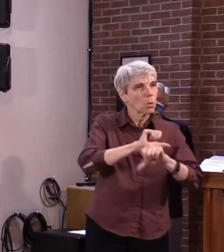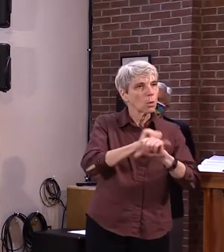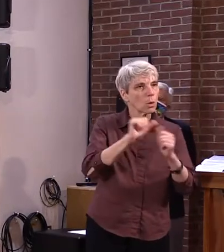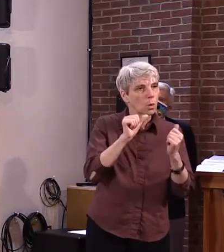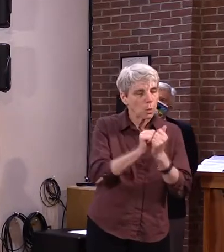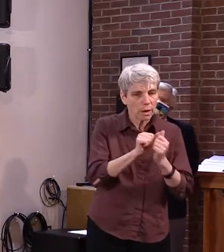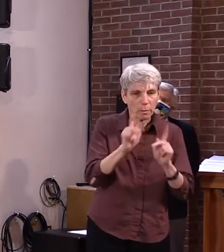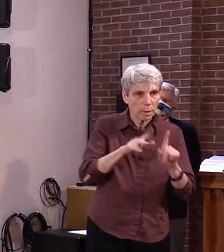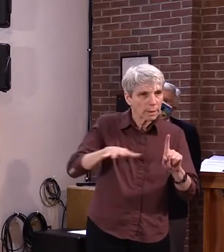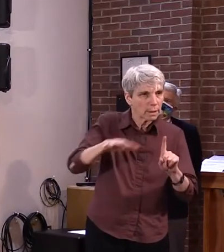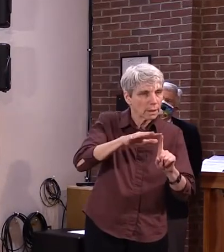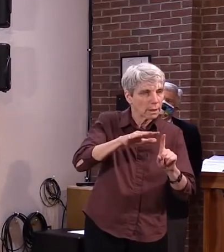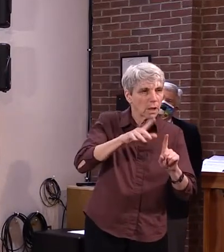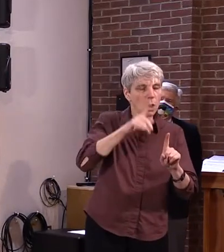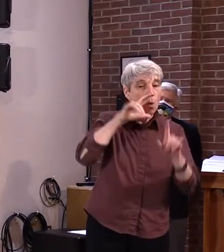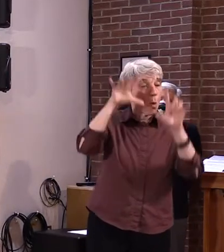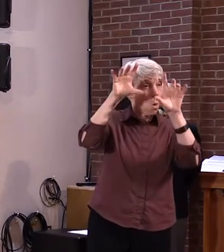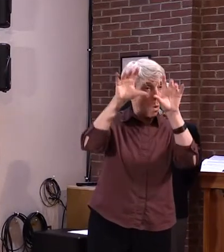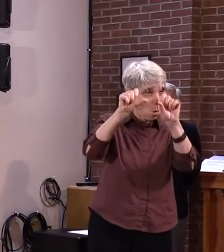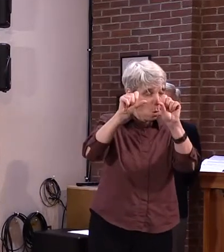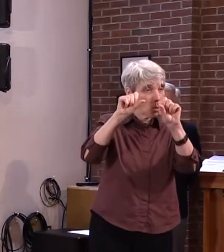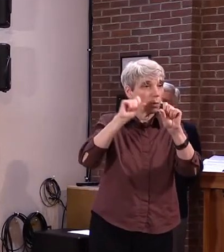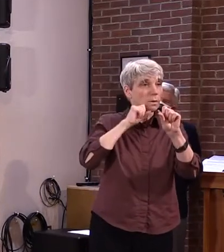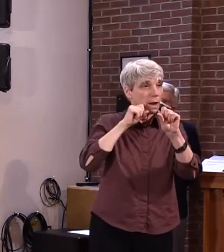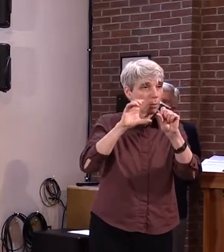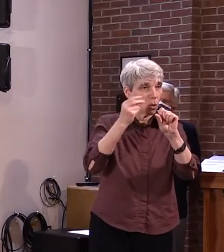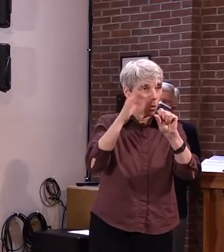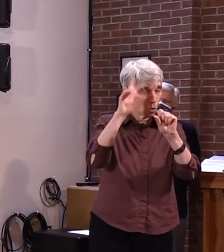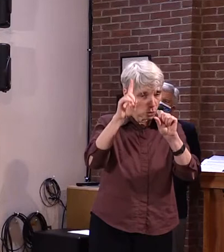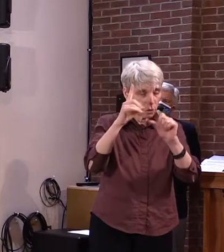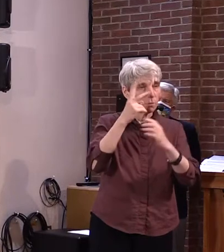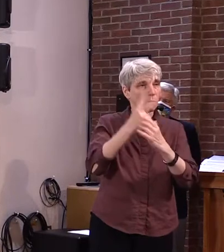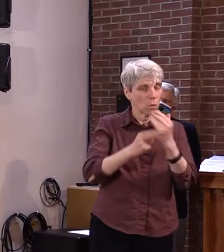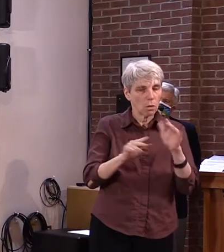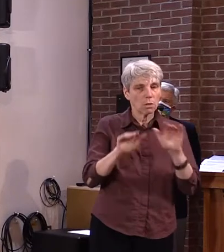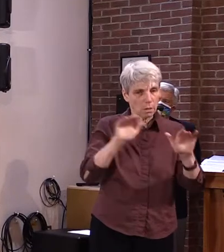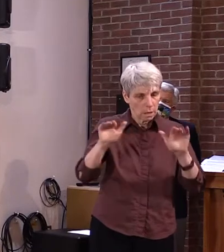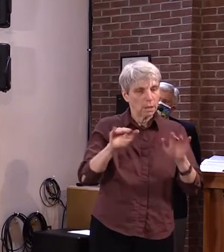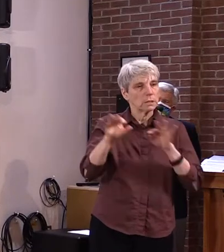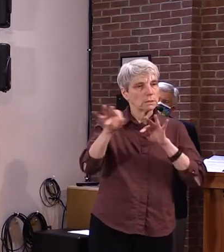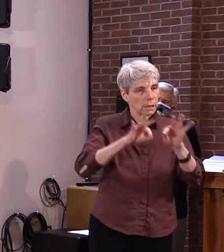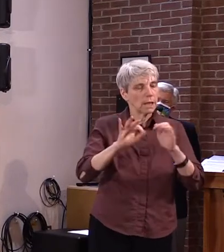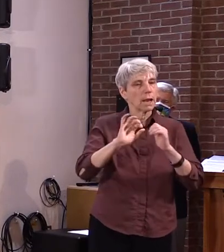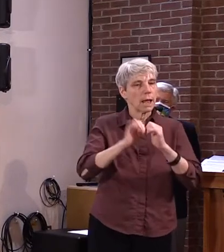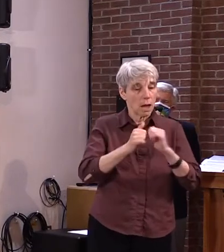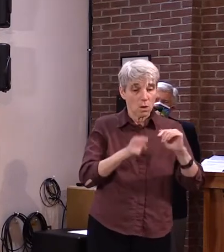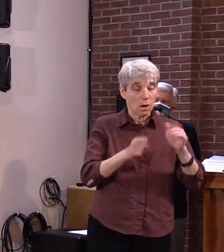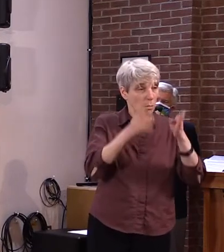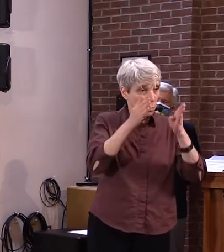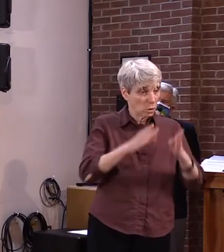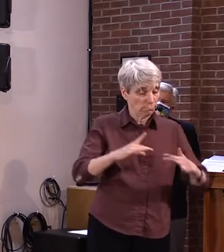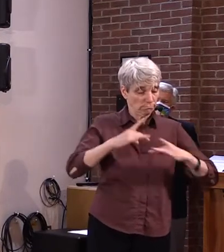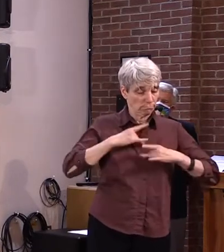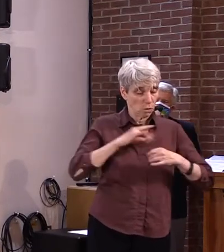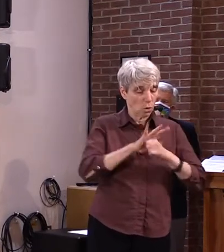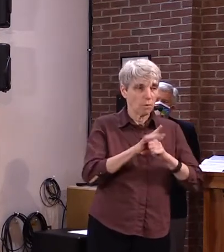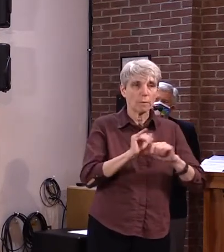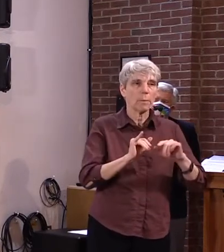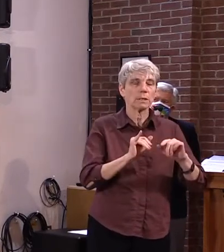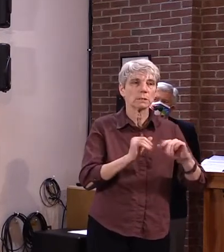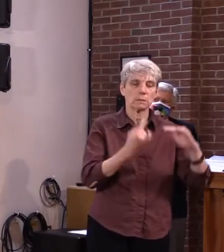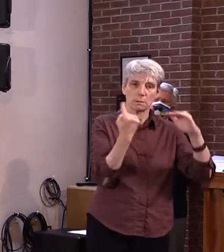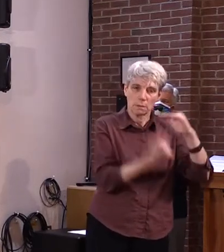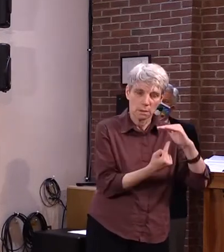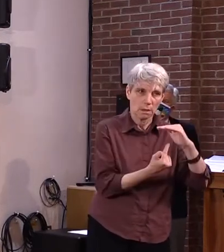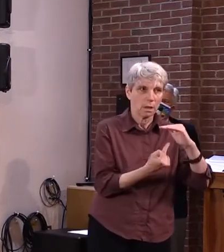orchards and the Vermont Agency of Agriculture to implement isolation and quarantine. Because there